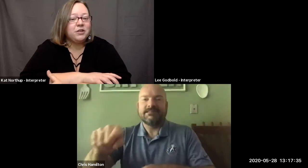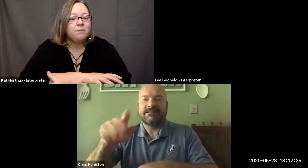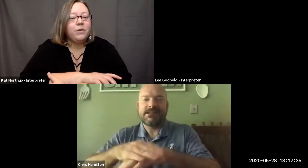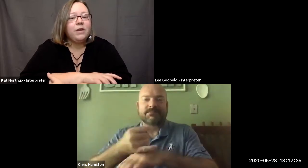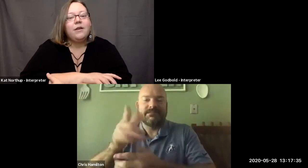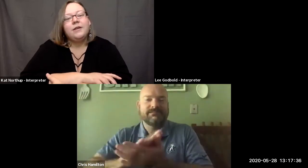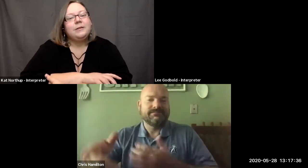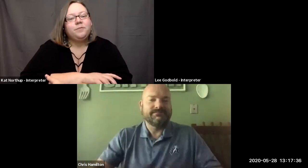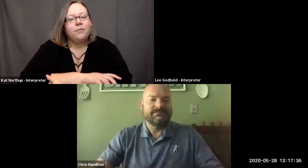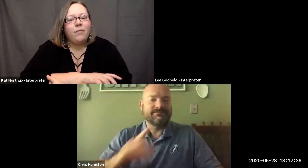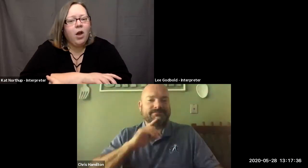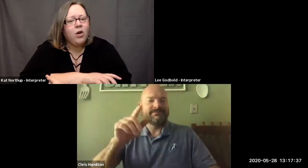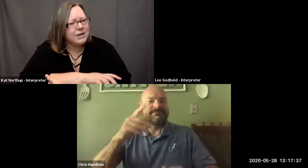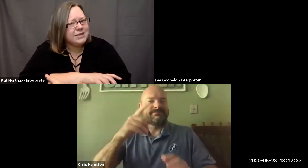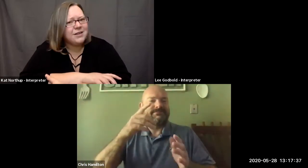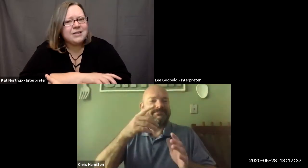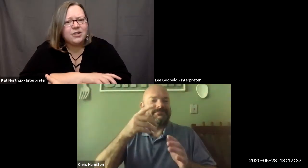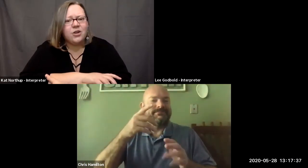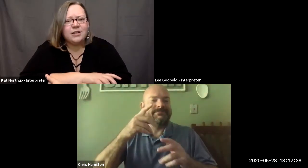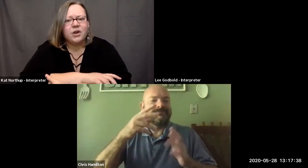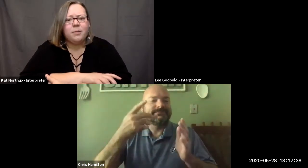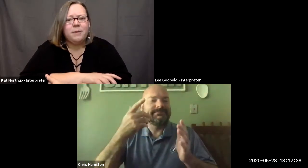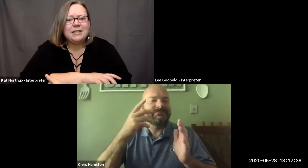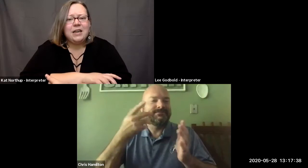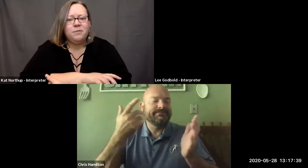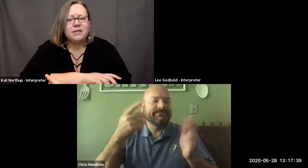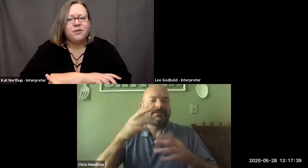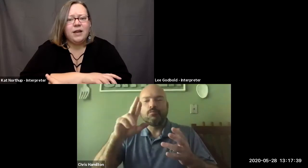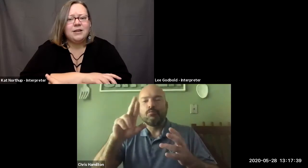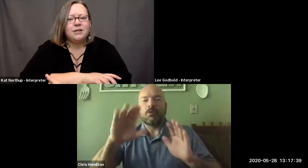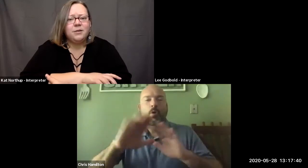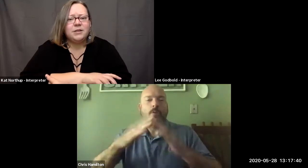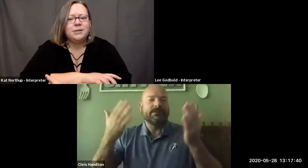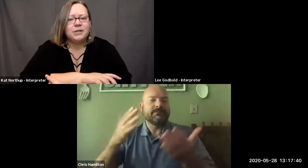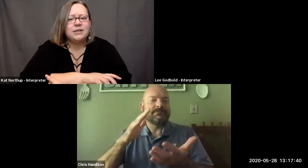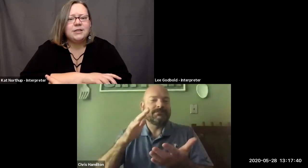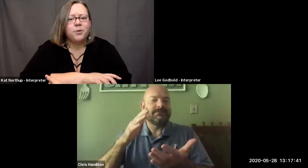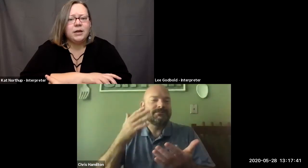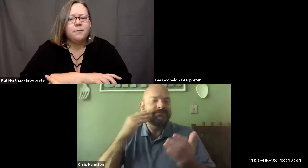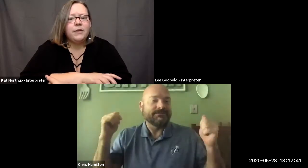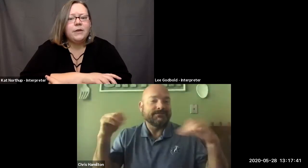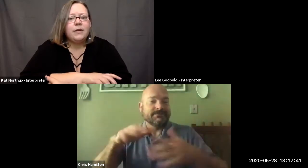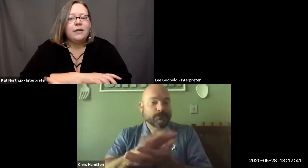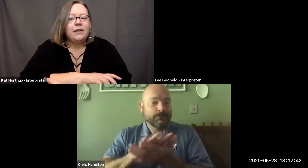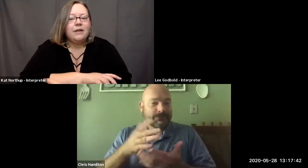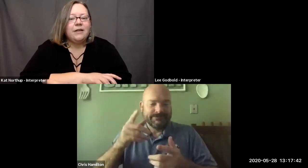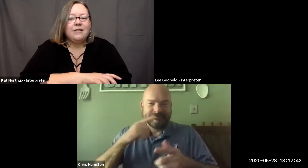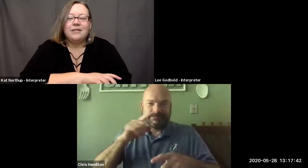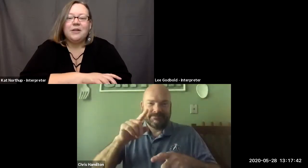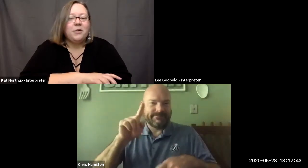graduation. Oh, it's nice that your kids are coming back to campus for that commencement ceremony. You know,